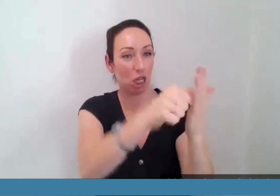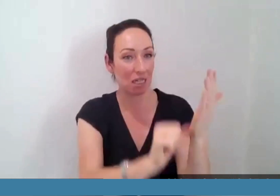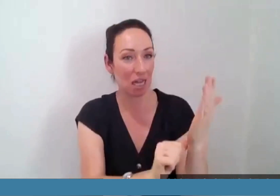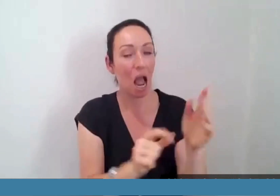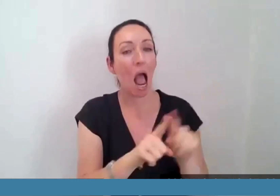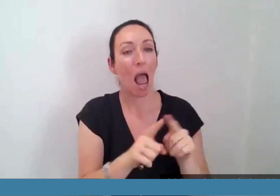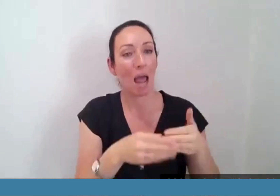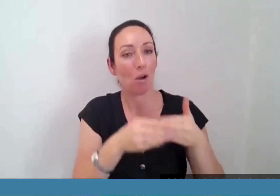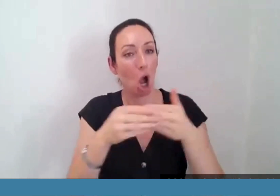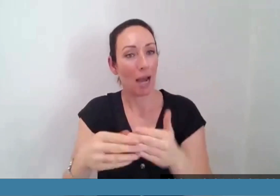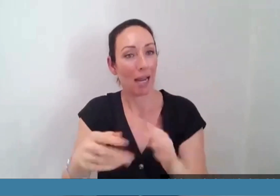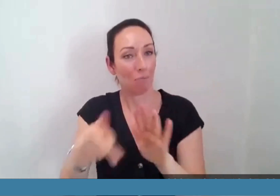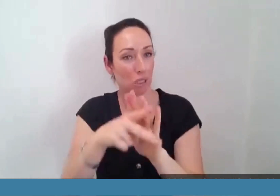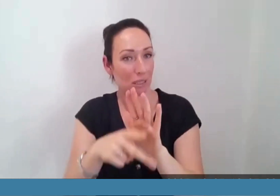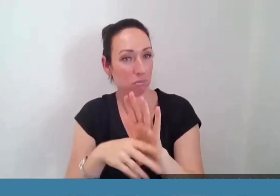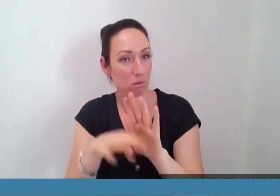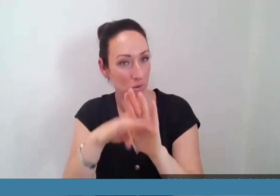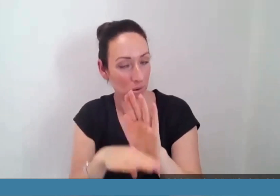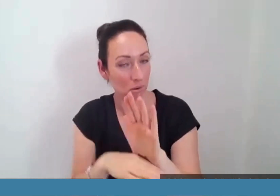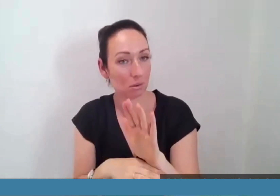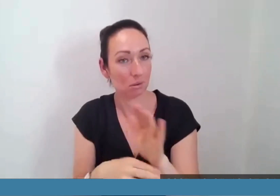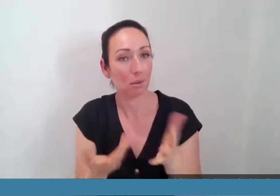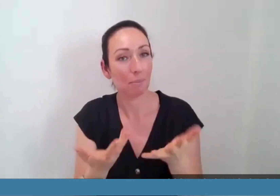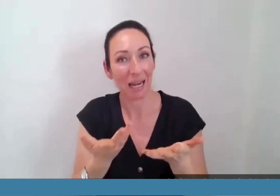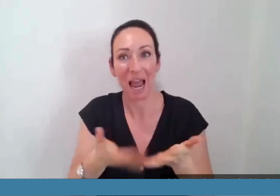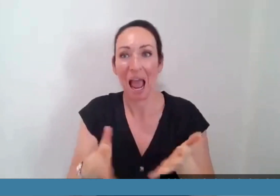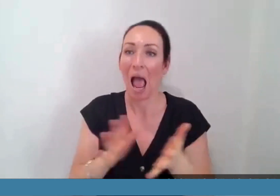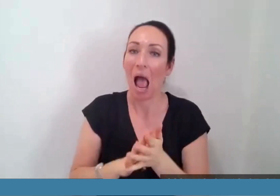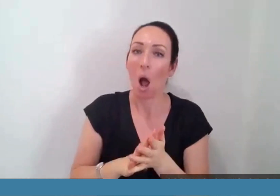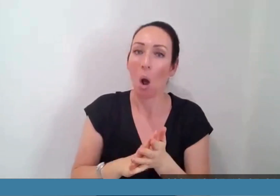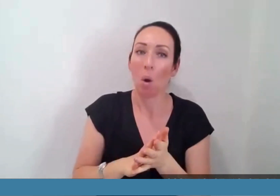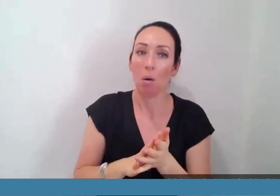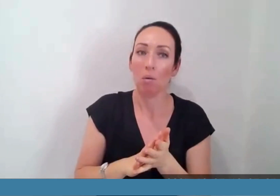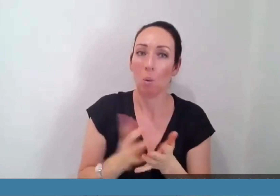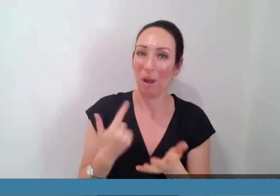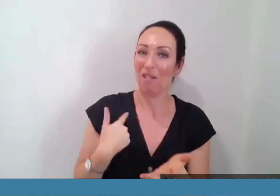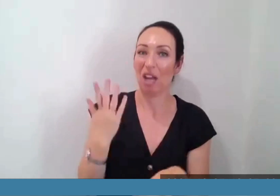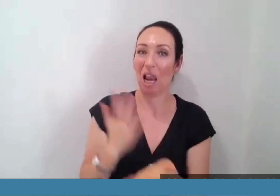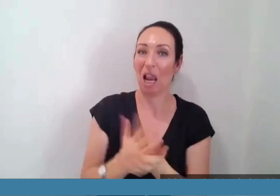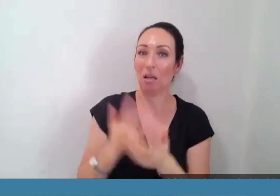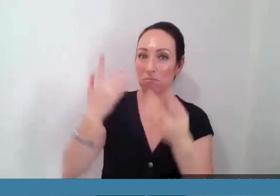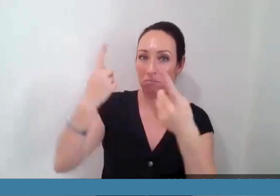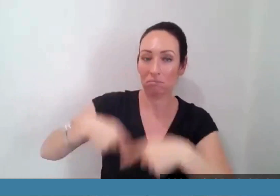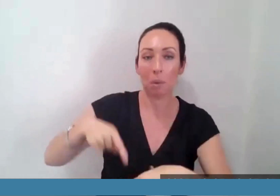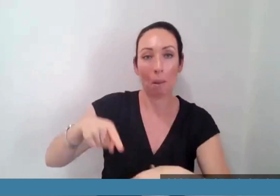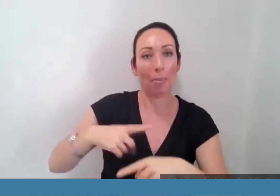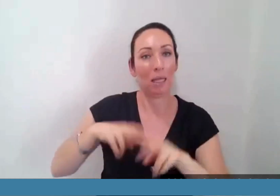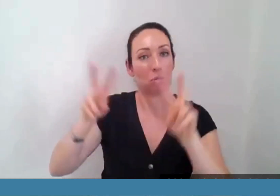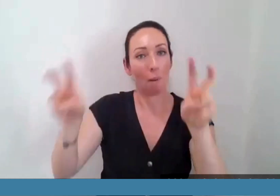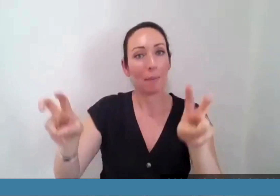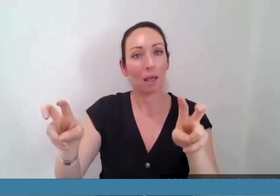how we arrived at this topic through collaboration with people with disability, DROs, and researchers.